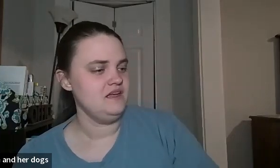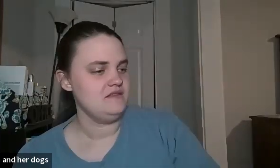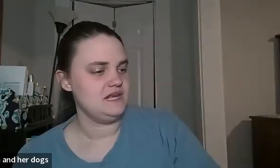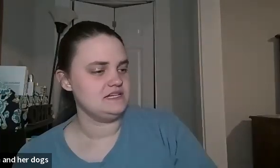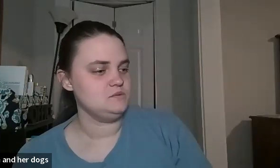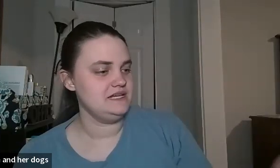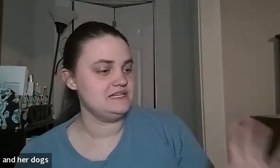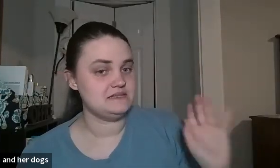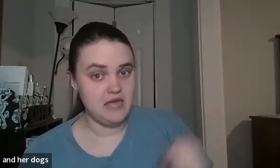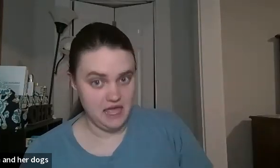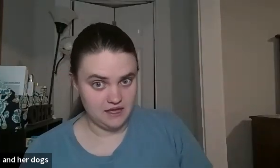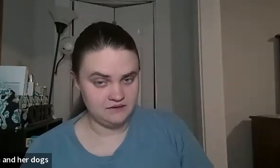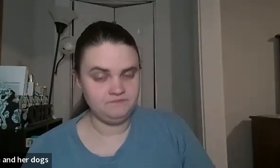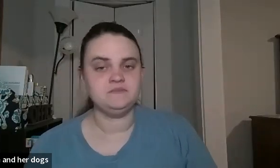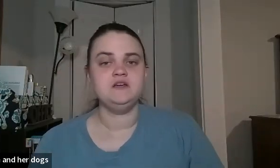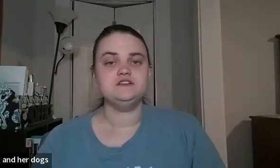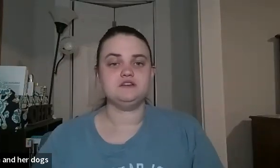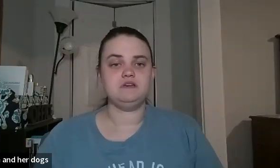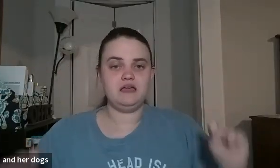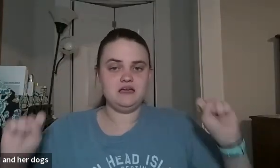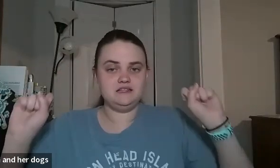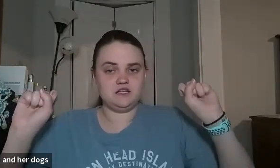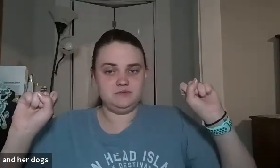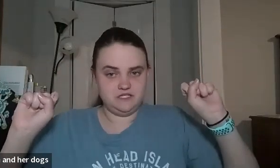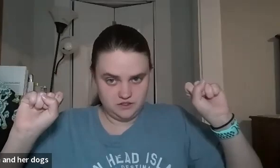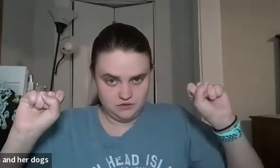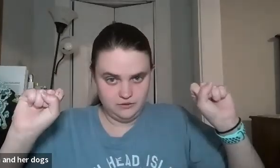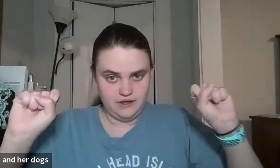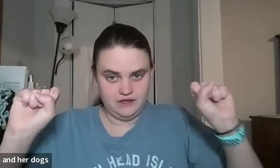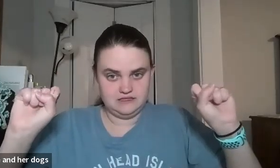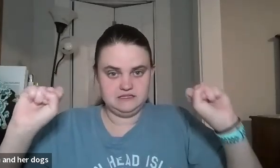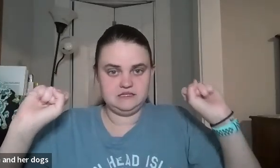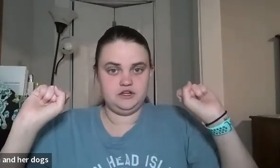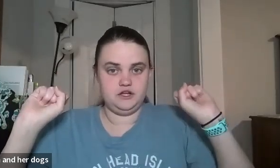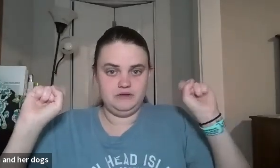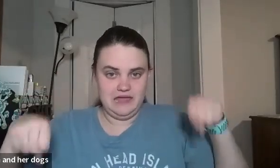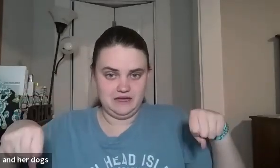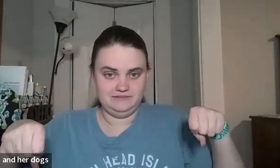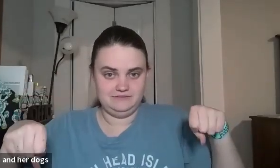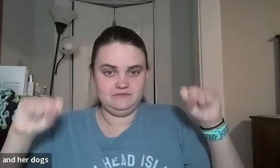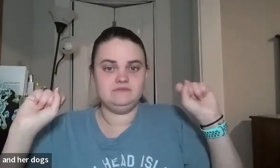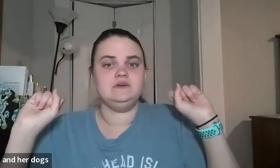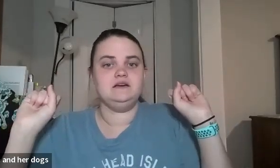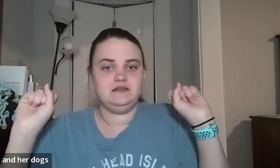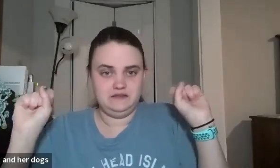The next one is can. So can is going to be 2 S's and you're going to go can.